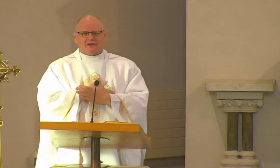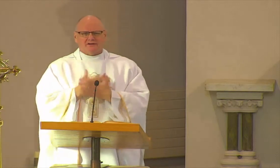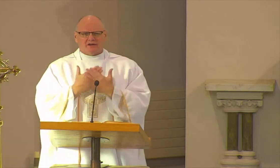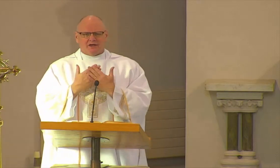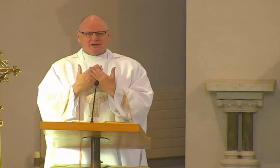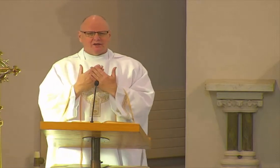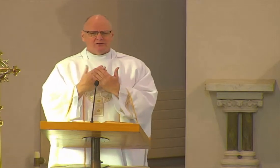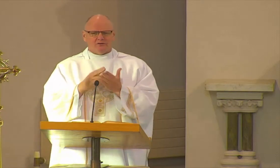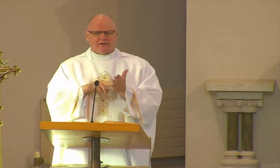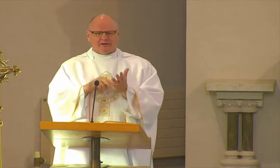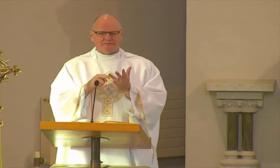9-day novena.